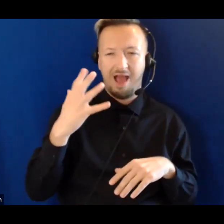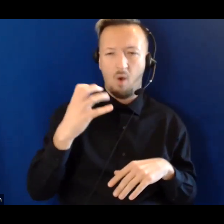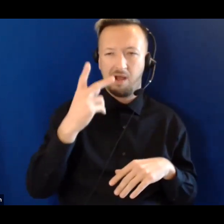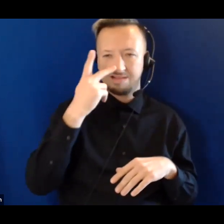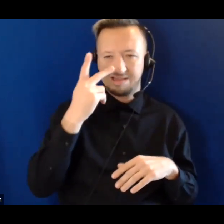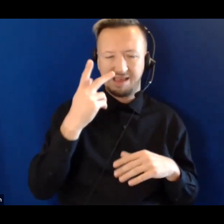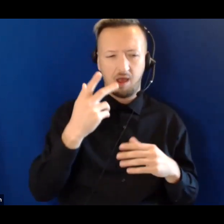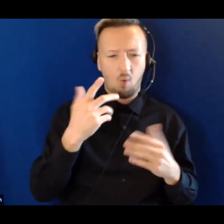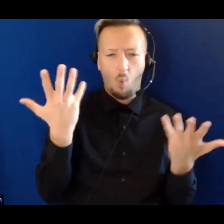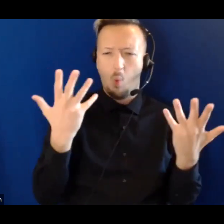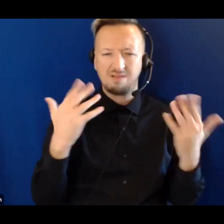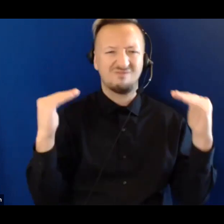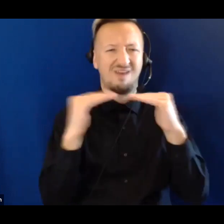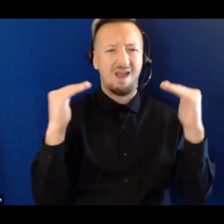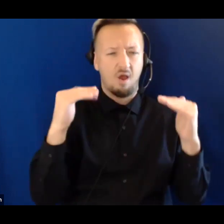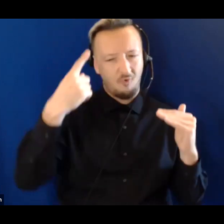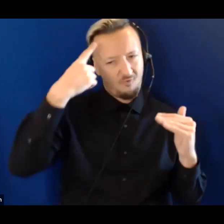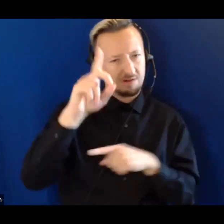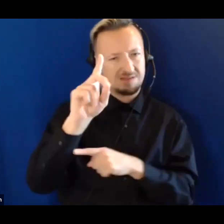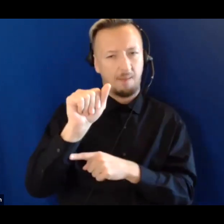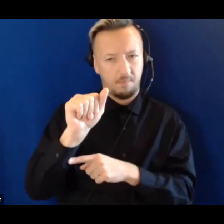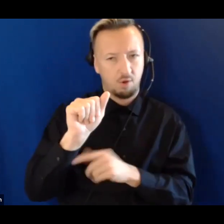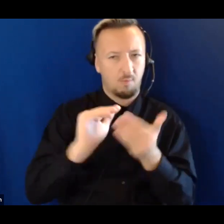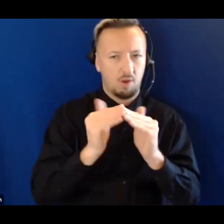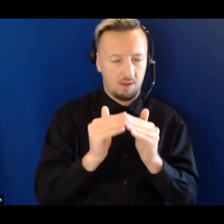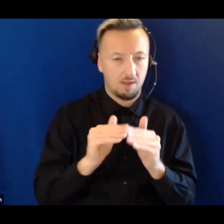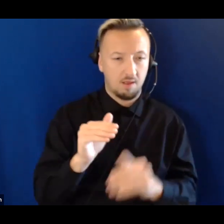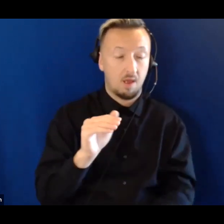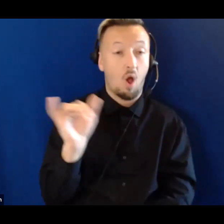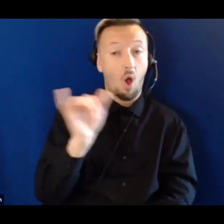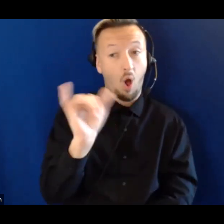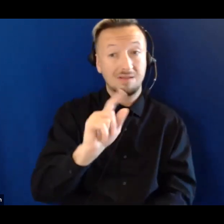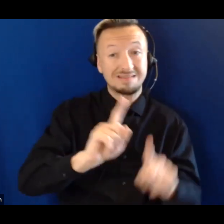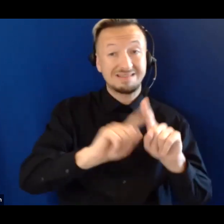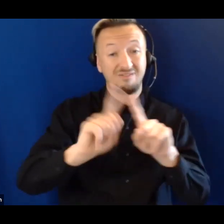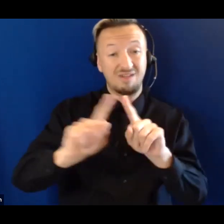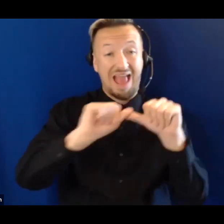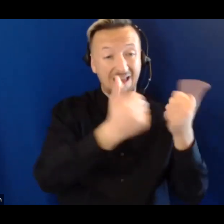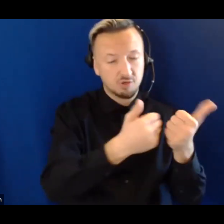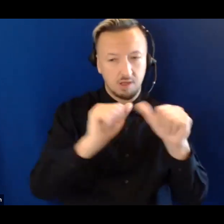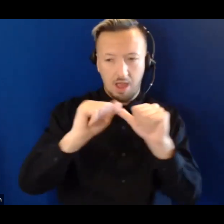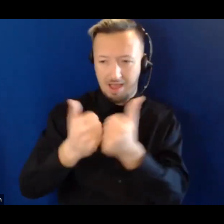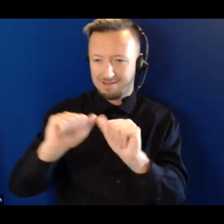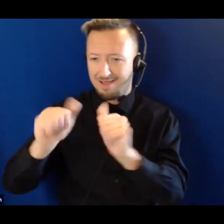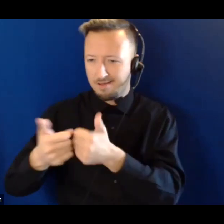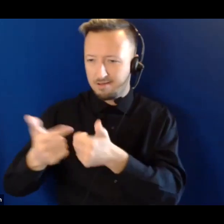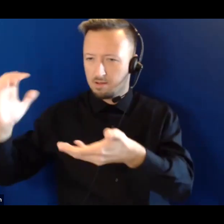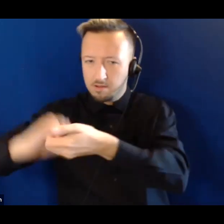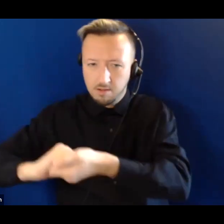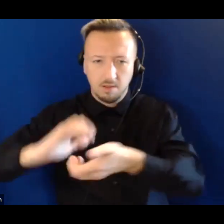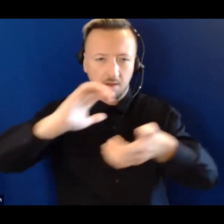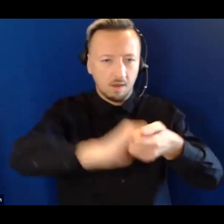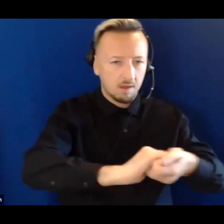community. And so I just think also the different agencies coming together, just kind of bridging the